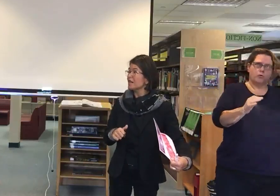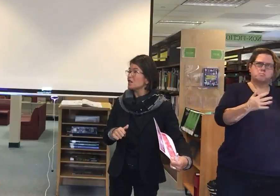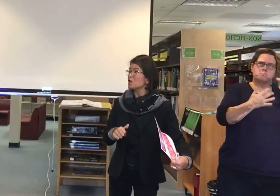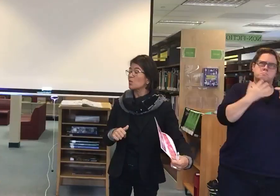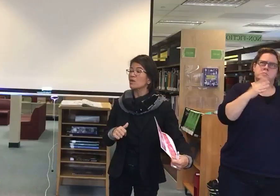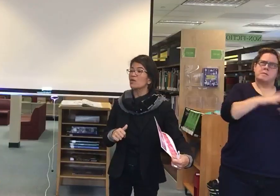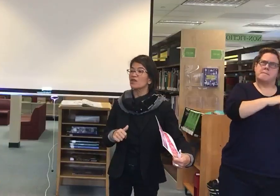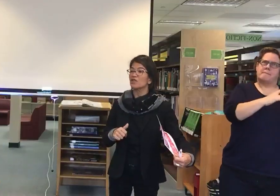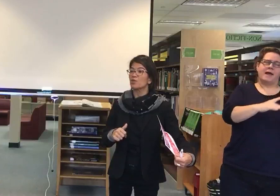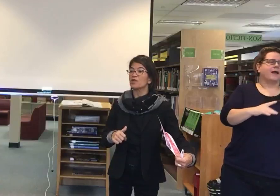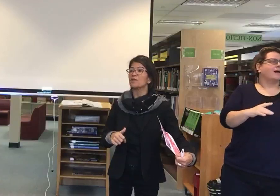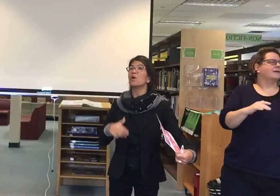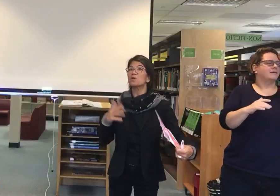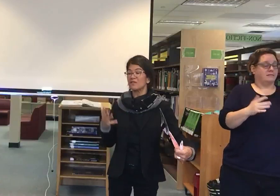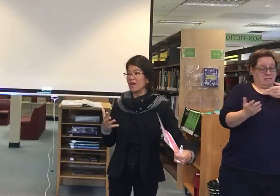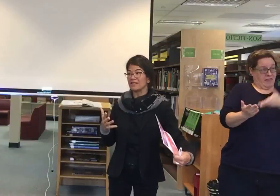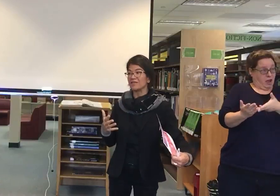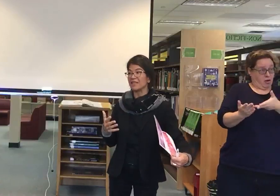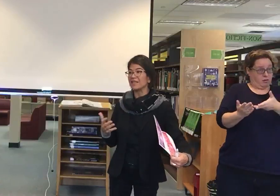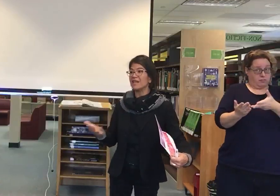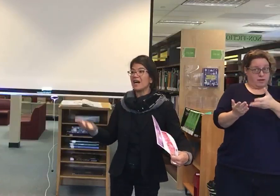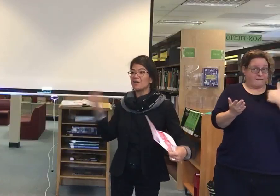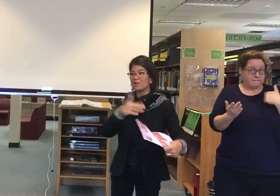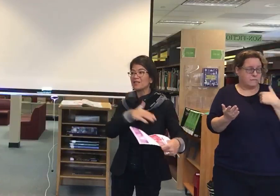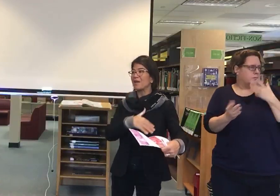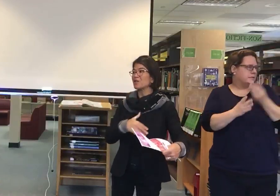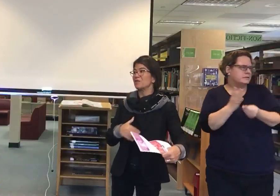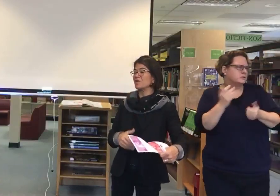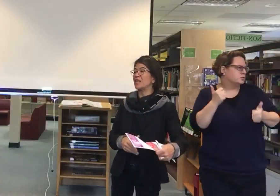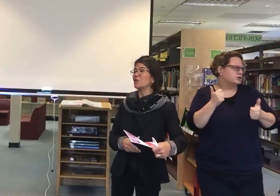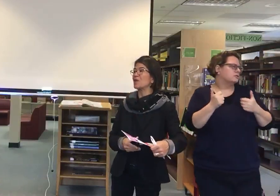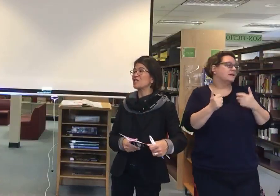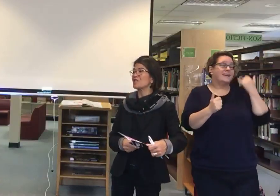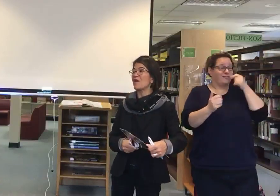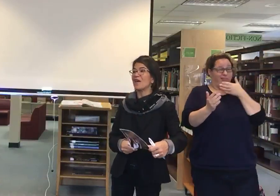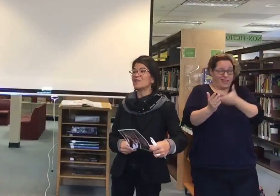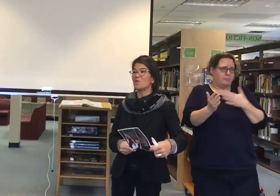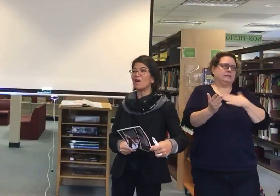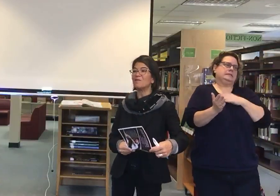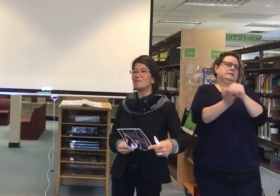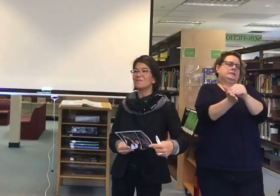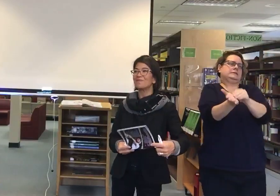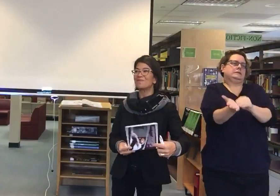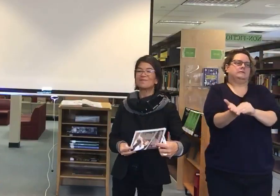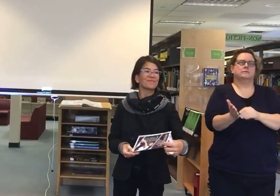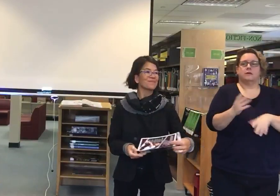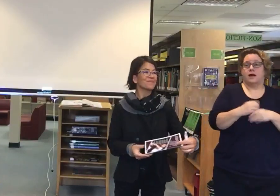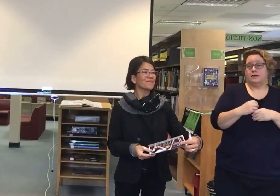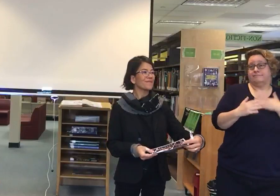self-advocates to work with their interpreters the most effectively, please make any notations around that as well.